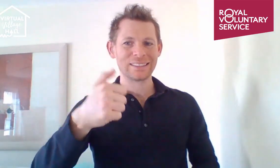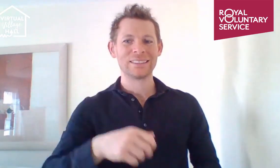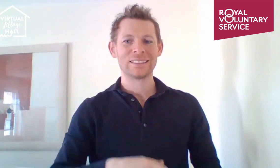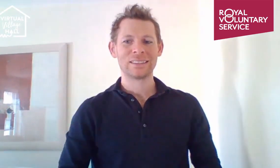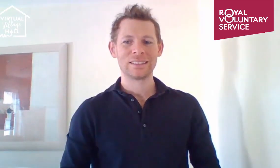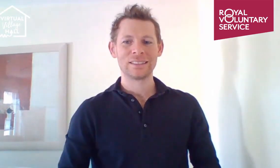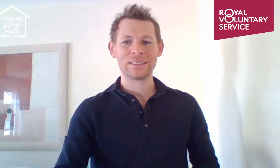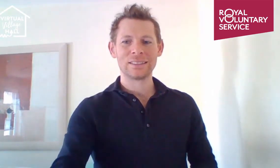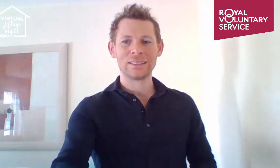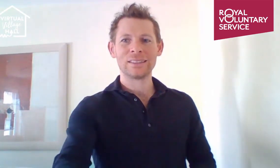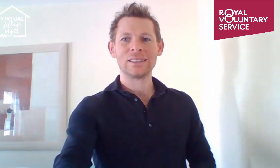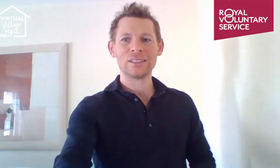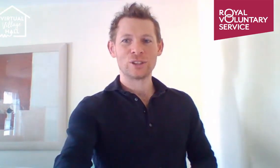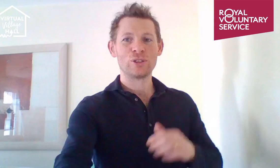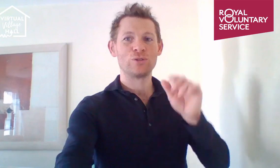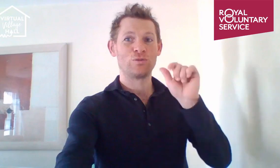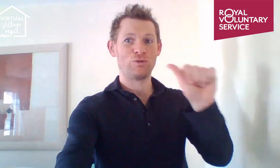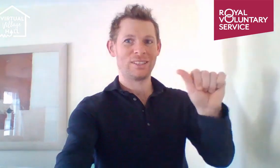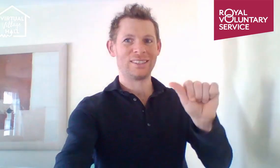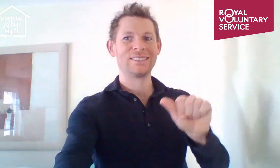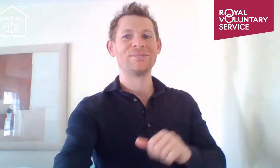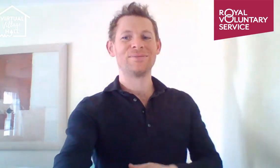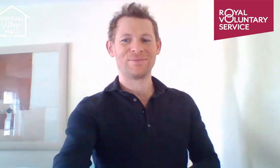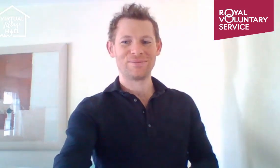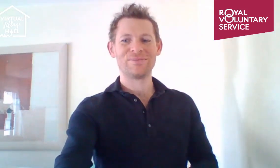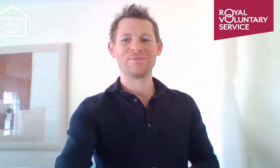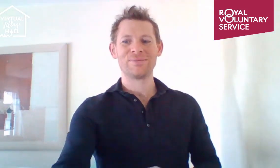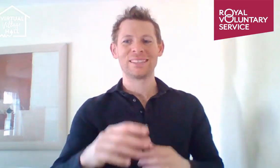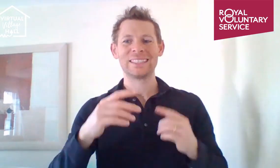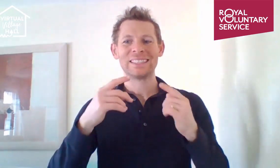And number six was right also,